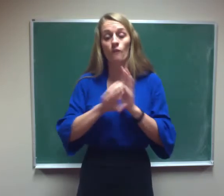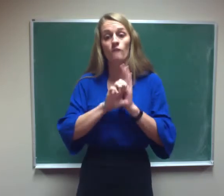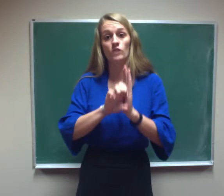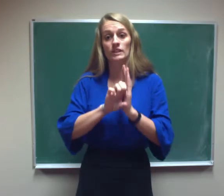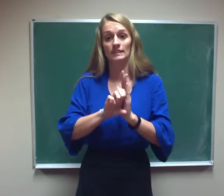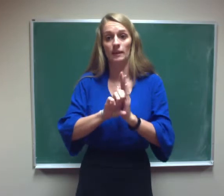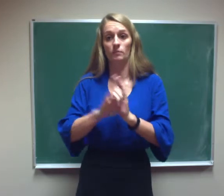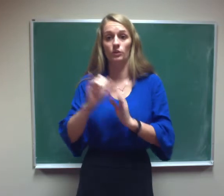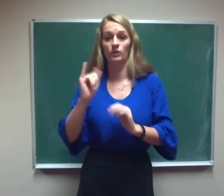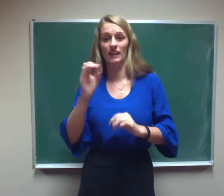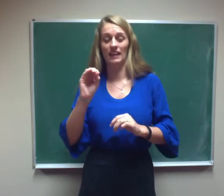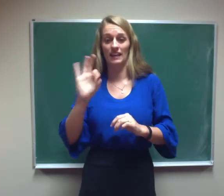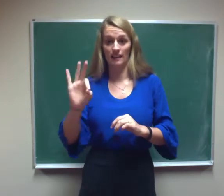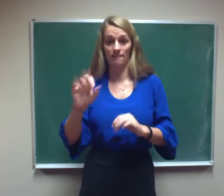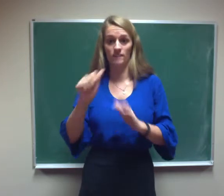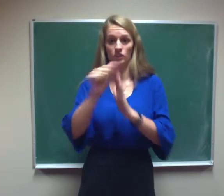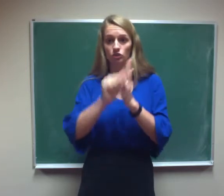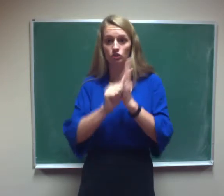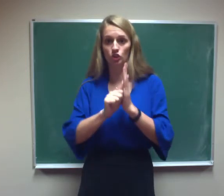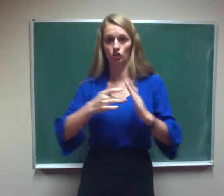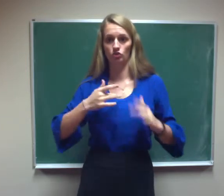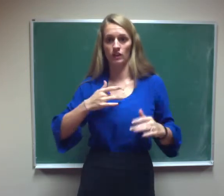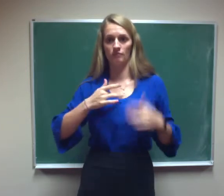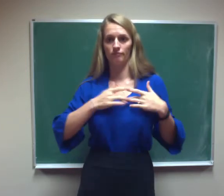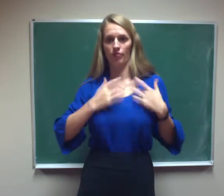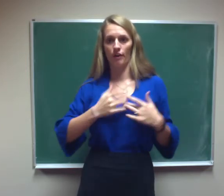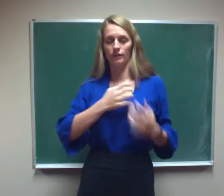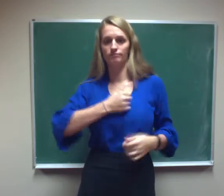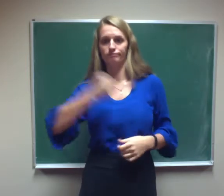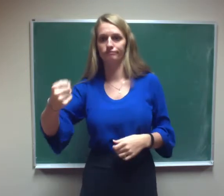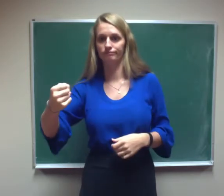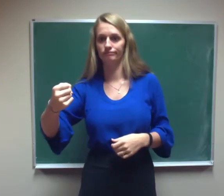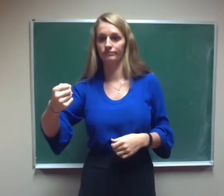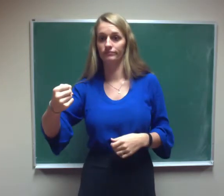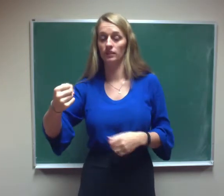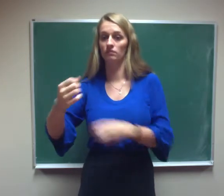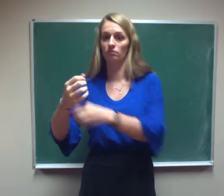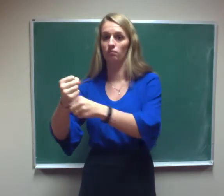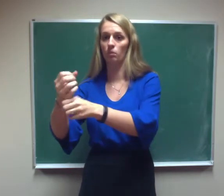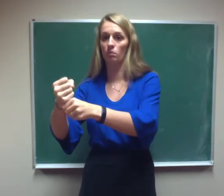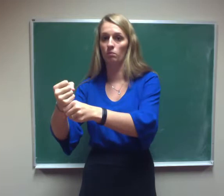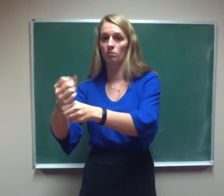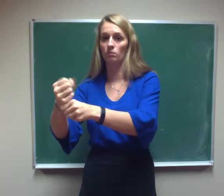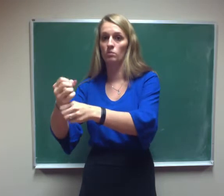the heart will continue to beat after all connections are severed. We'll talk about this autorhythmicity in a moment.